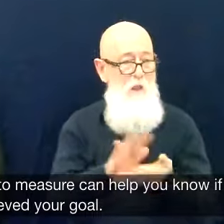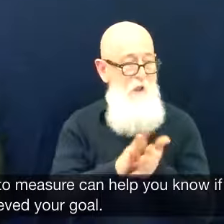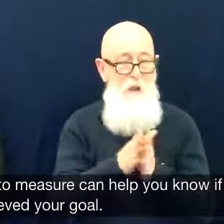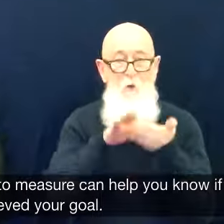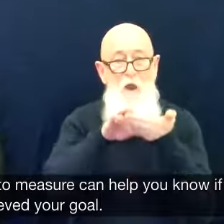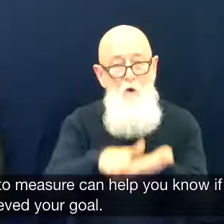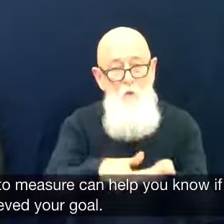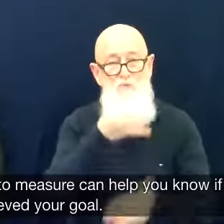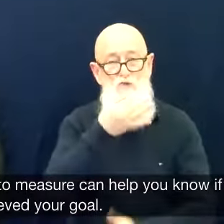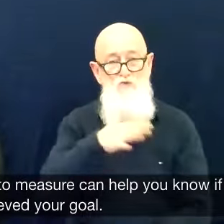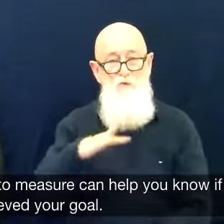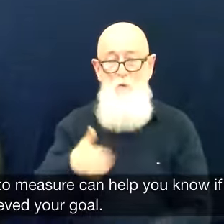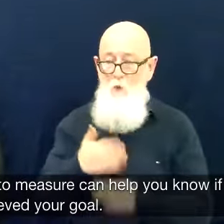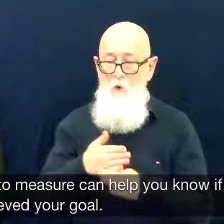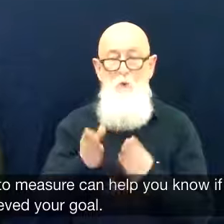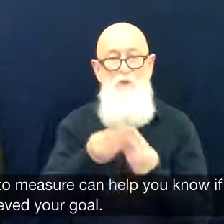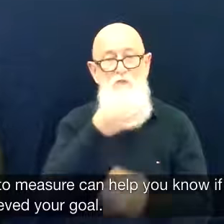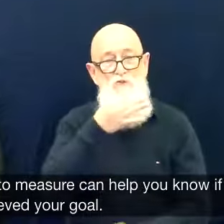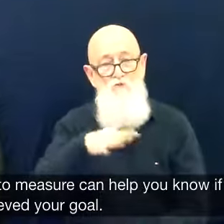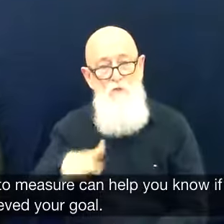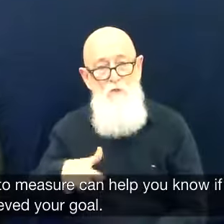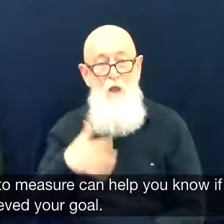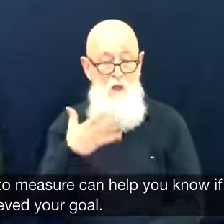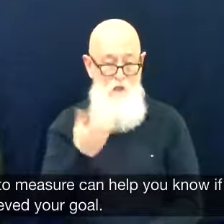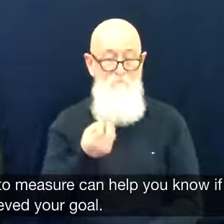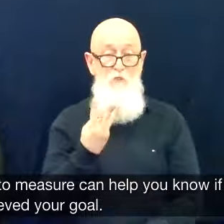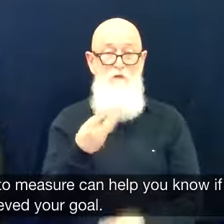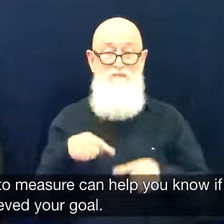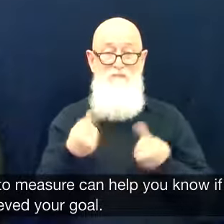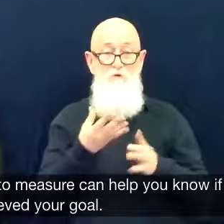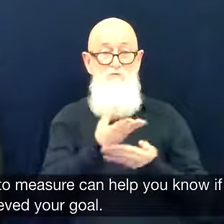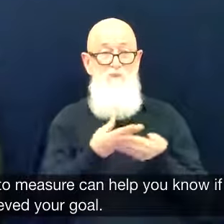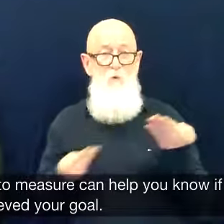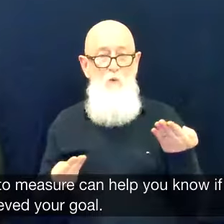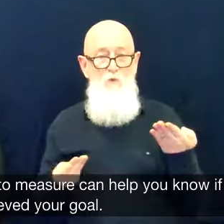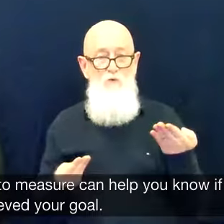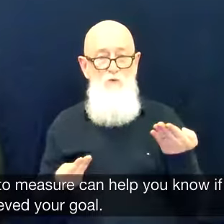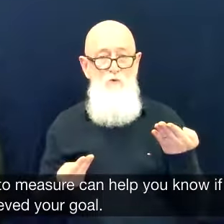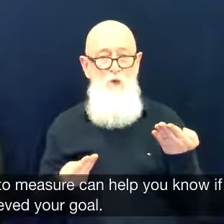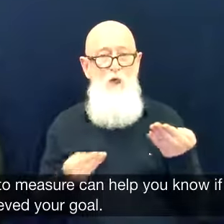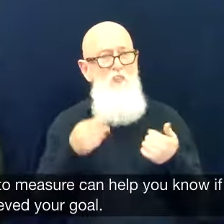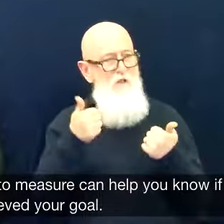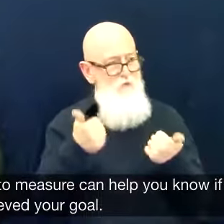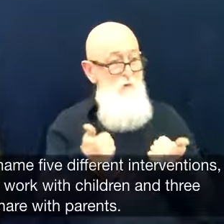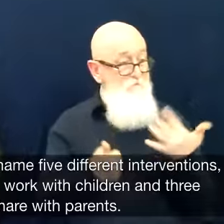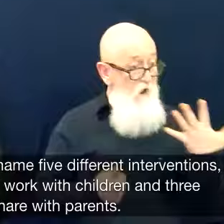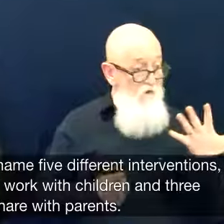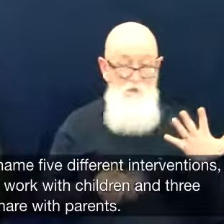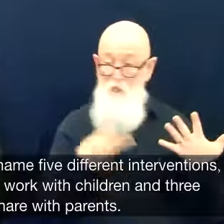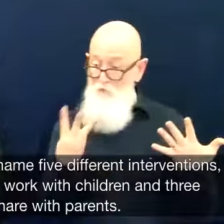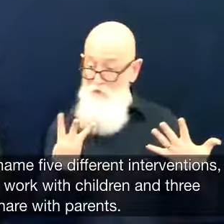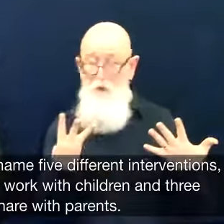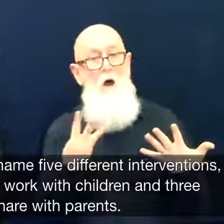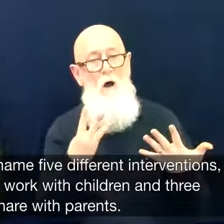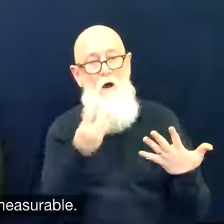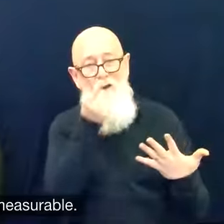children or work with children, and 3 resources that are useful to share with your parents. Like, that's very measurable. You can say, yep, this one, yep,